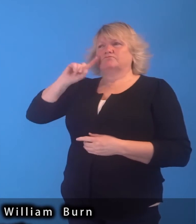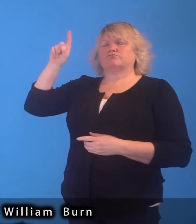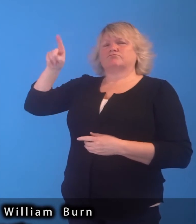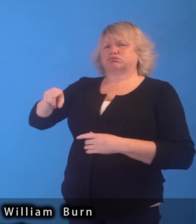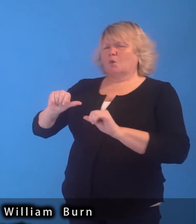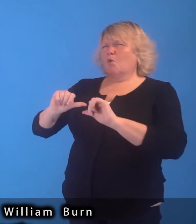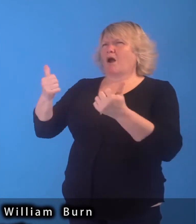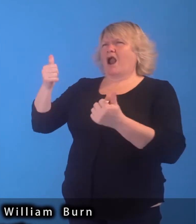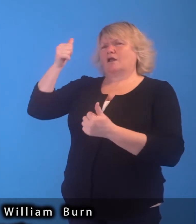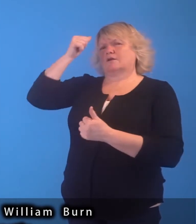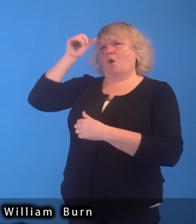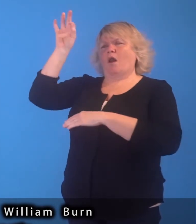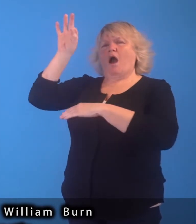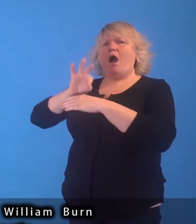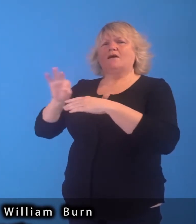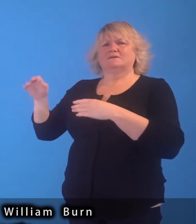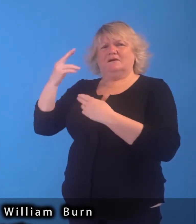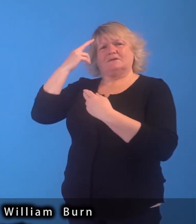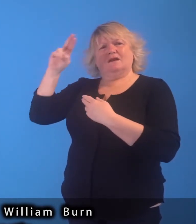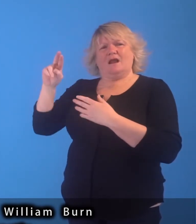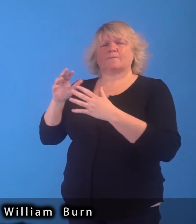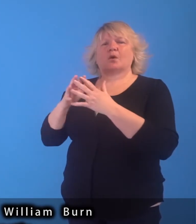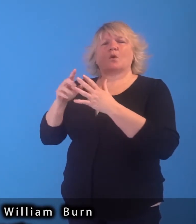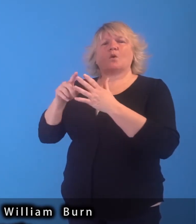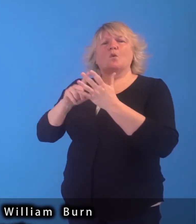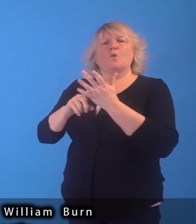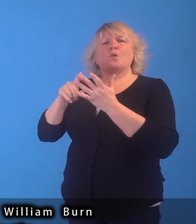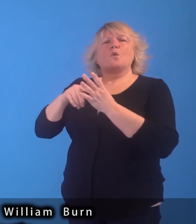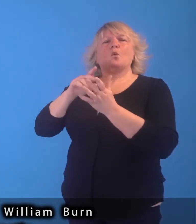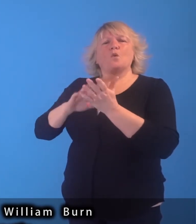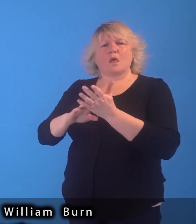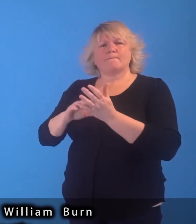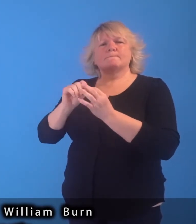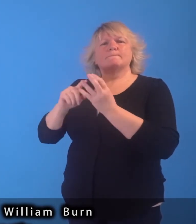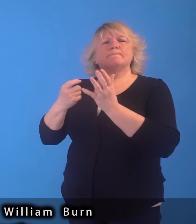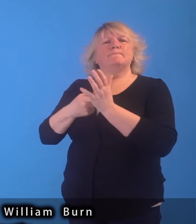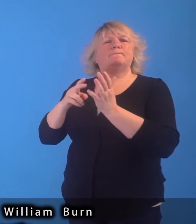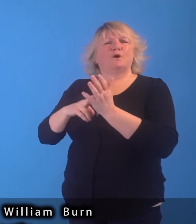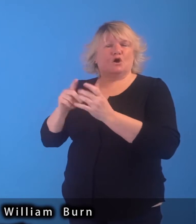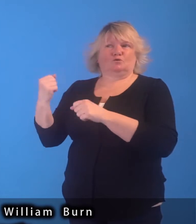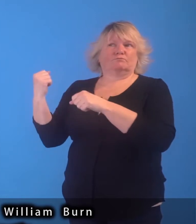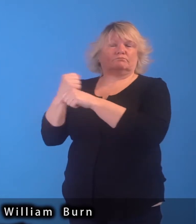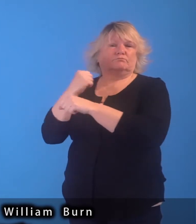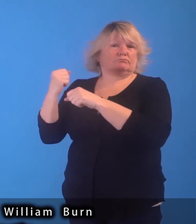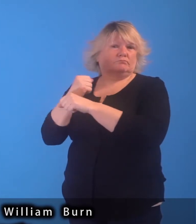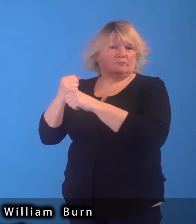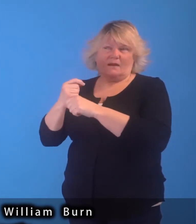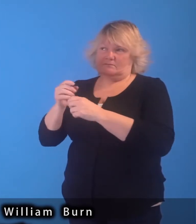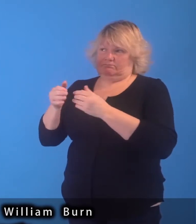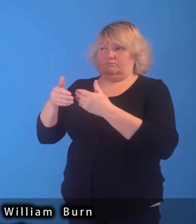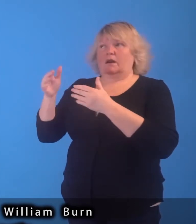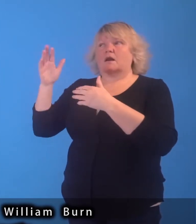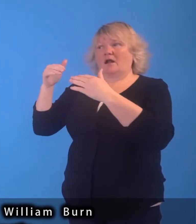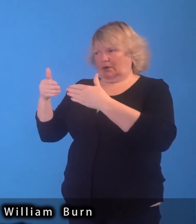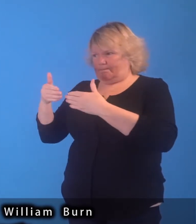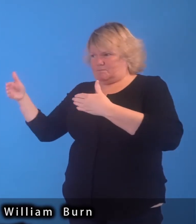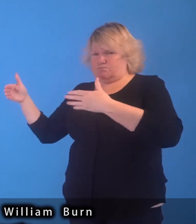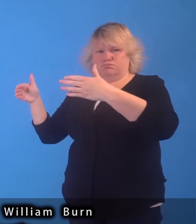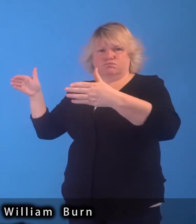He commissioned prominent architect William Byrne to renovate and extend the castle.